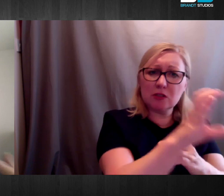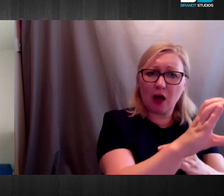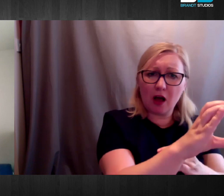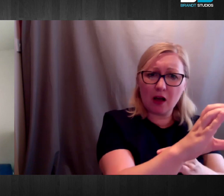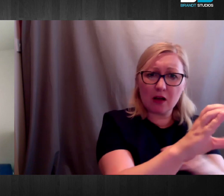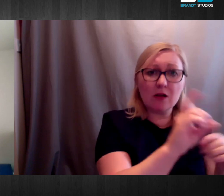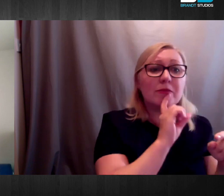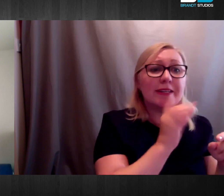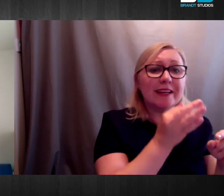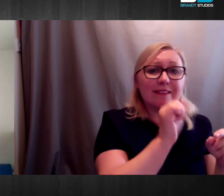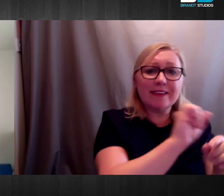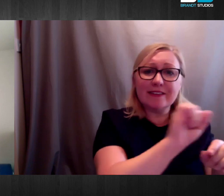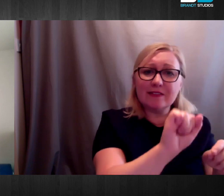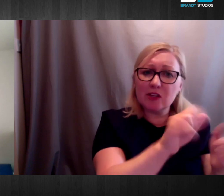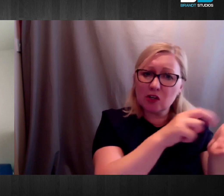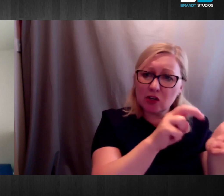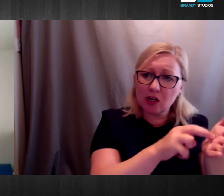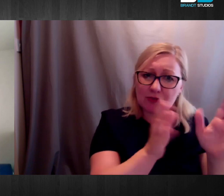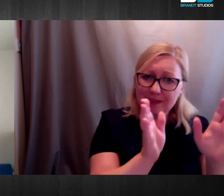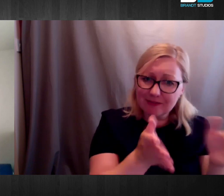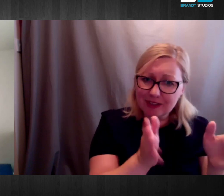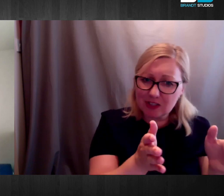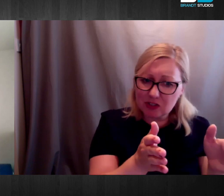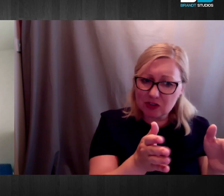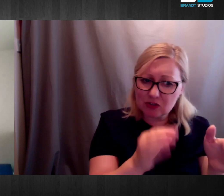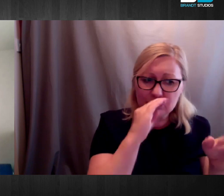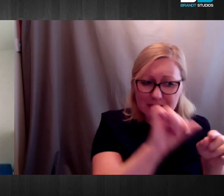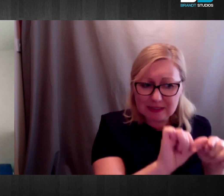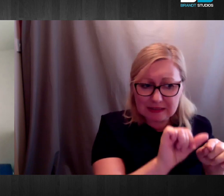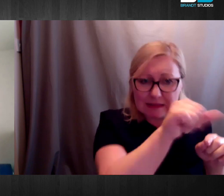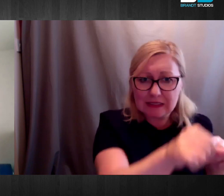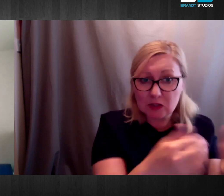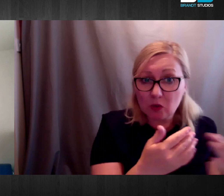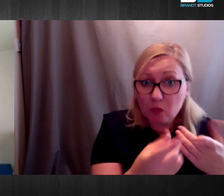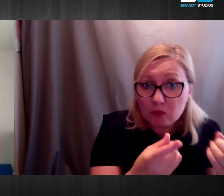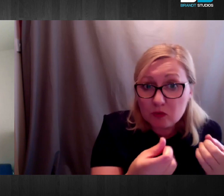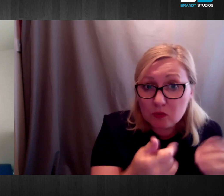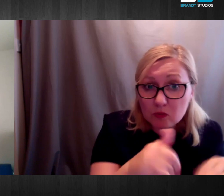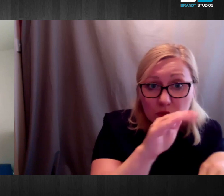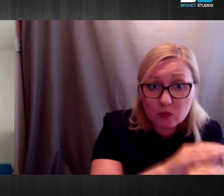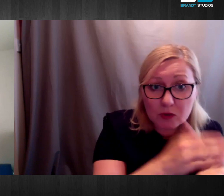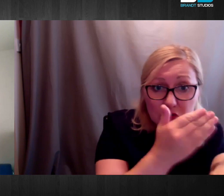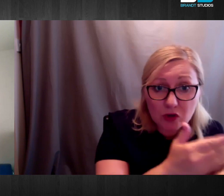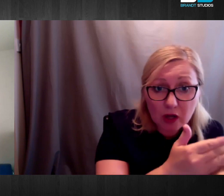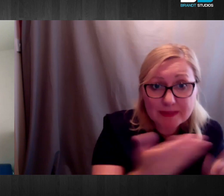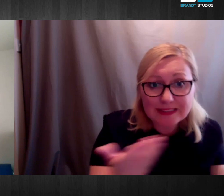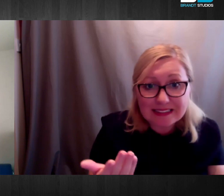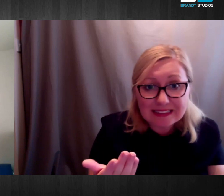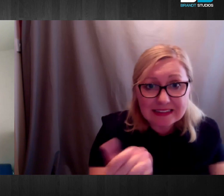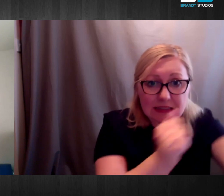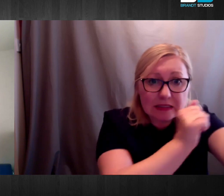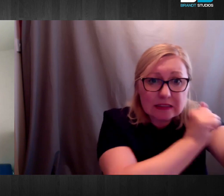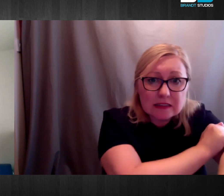also want to keep offering opportunities for funding, and sort of those who have applied to us for other